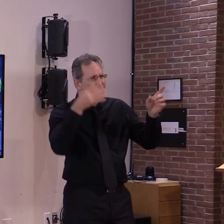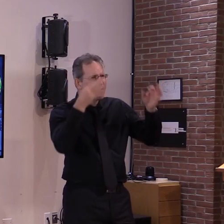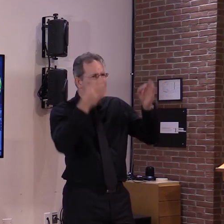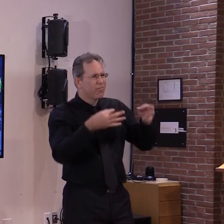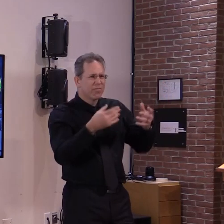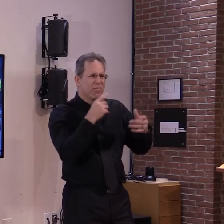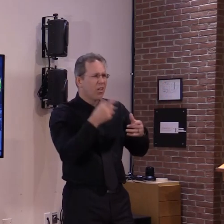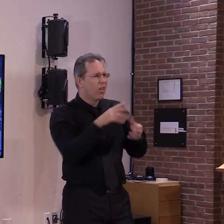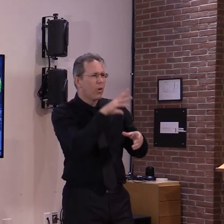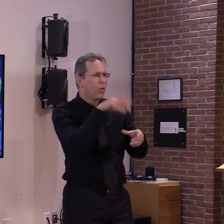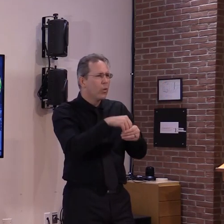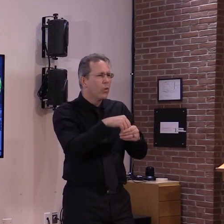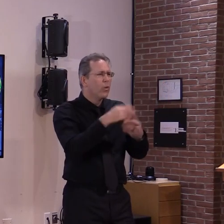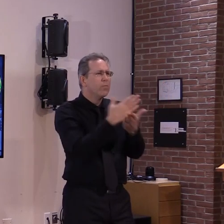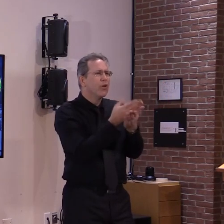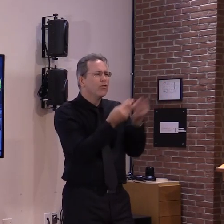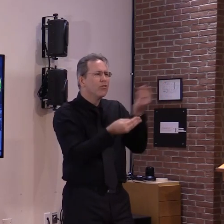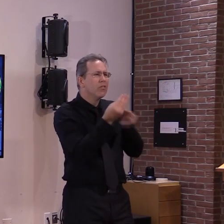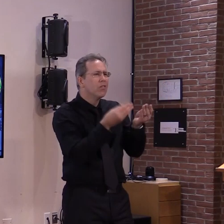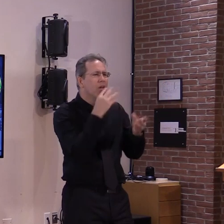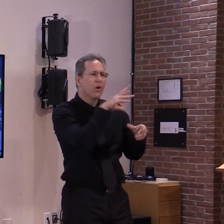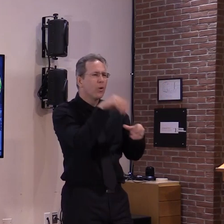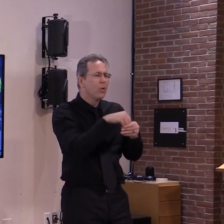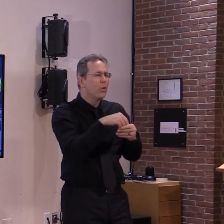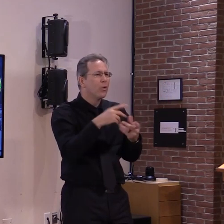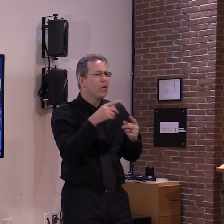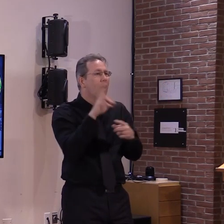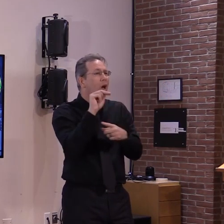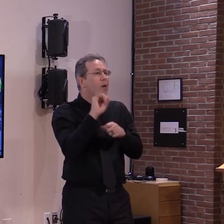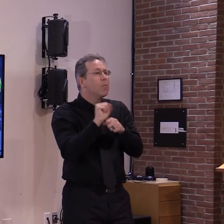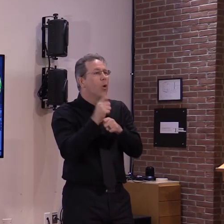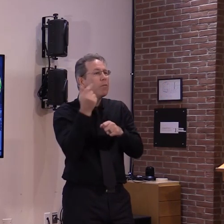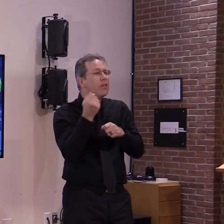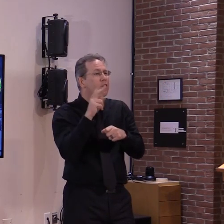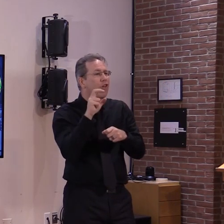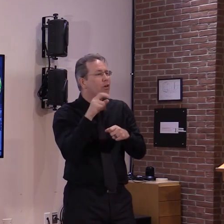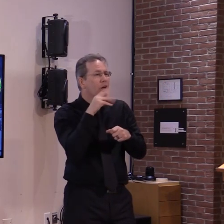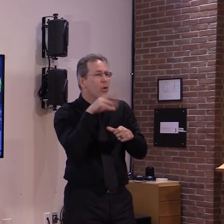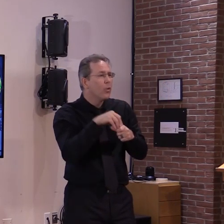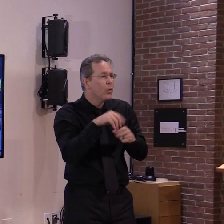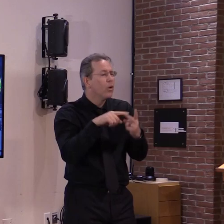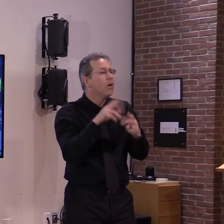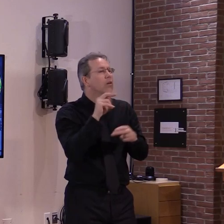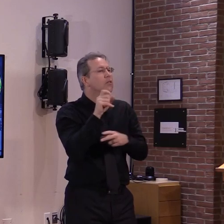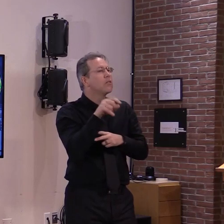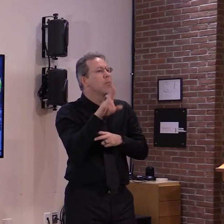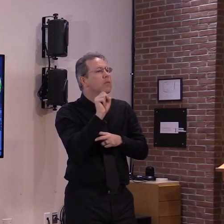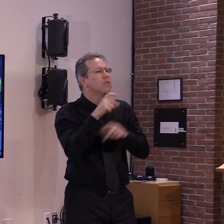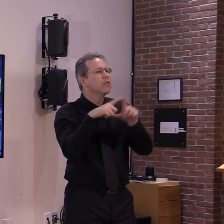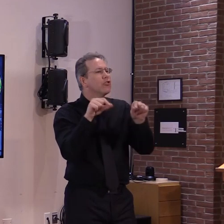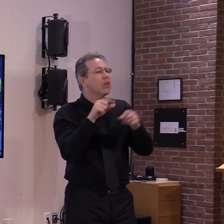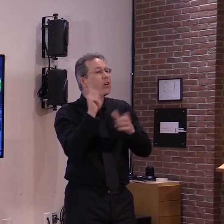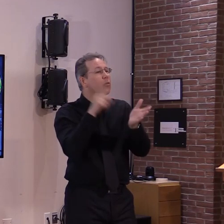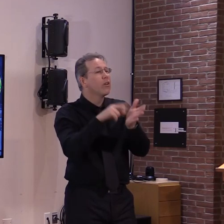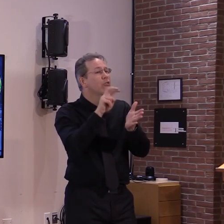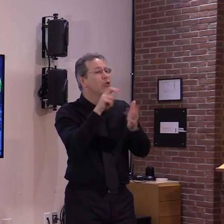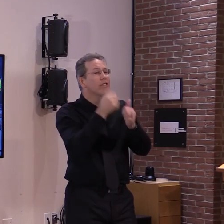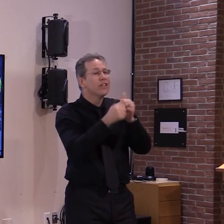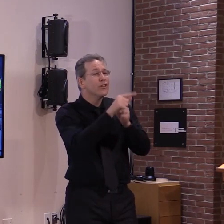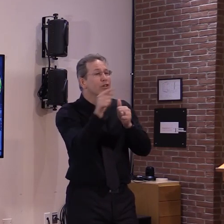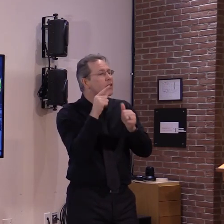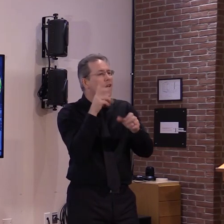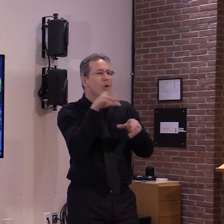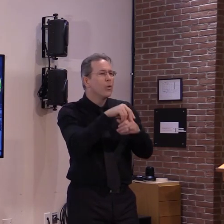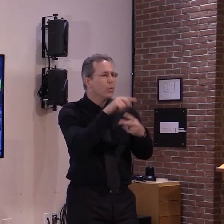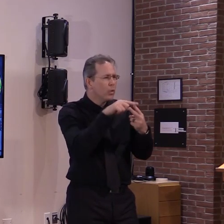uh first of all get your reaction to both of those things and also the letter you've sent over the weekend uh